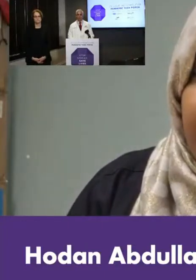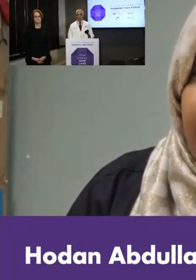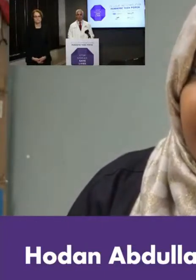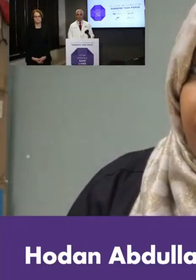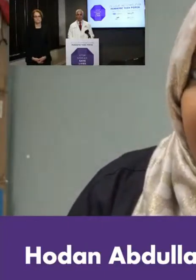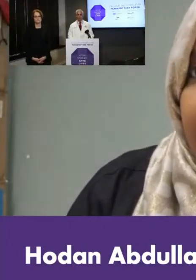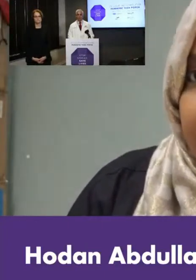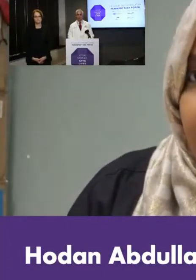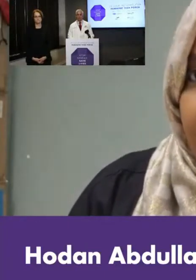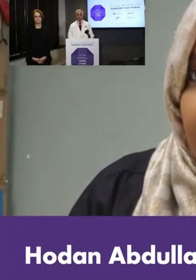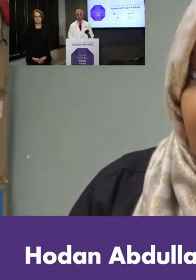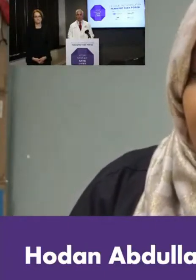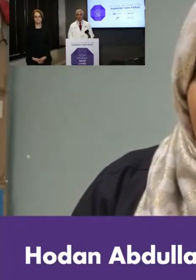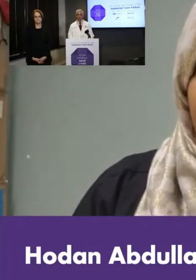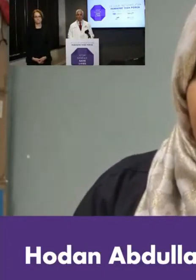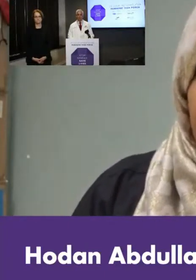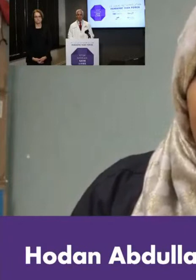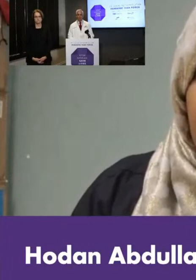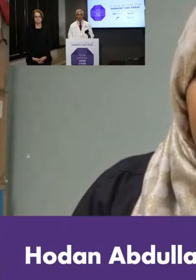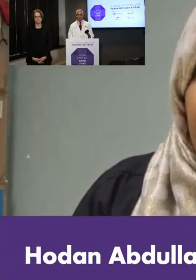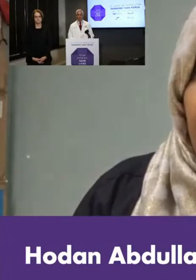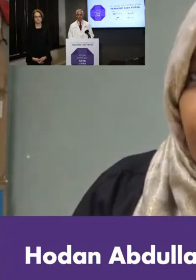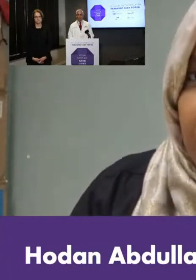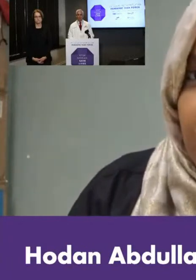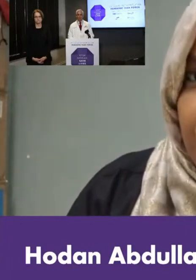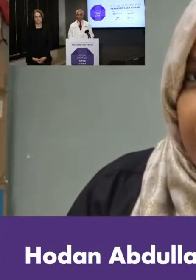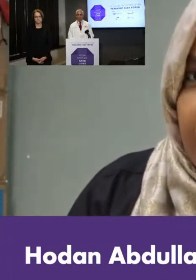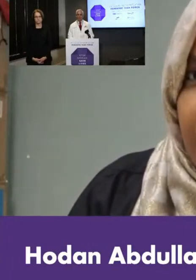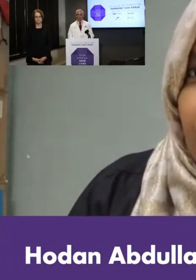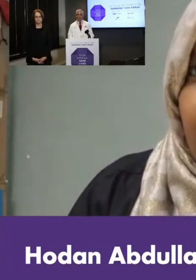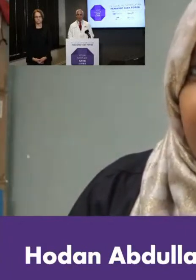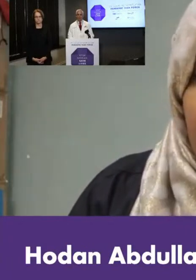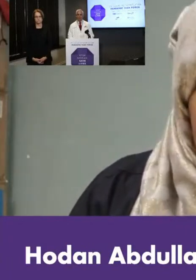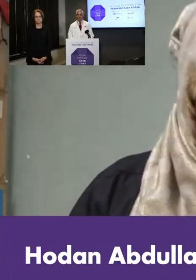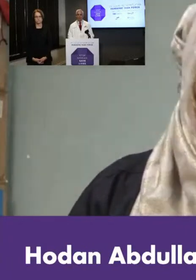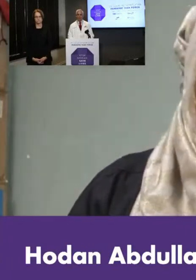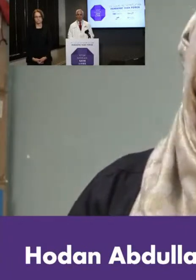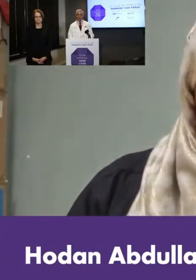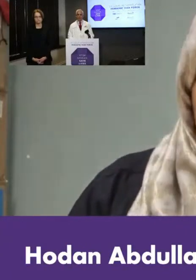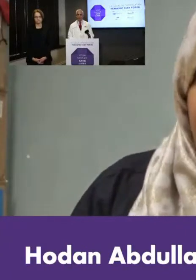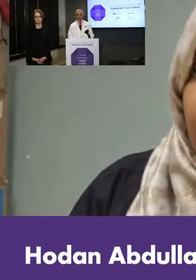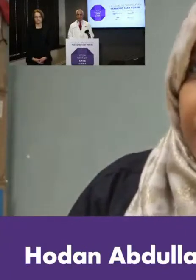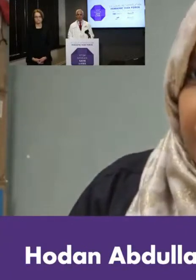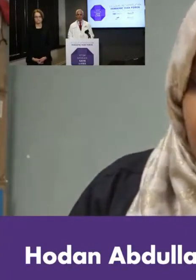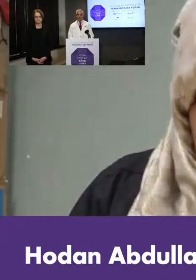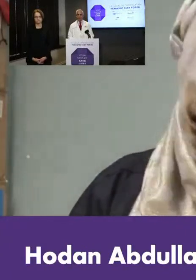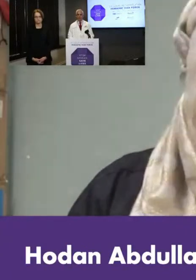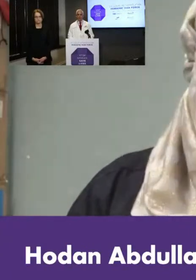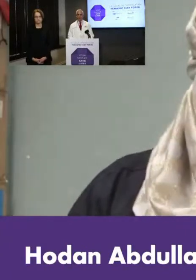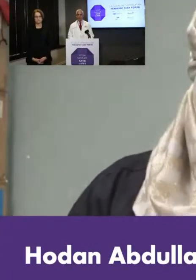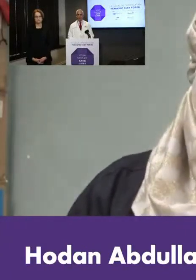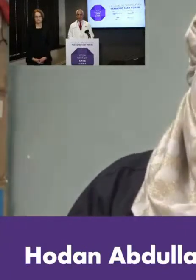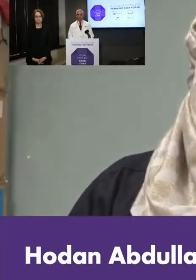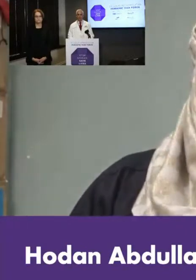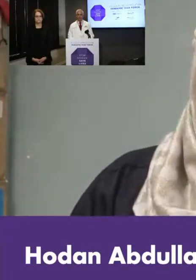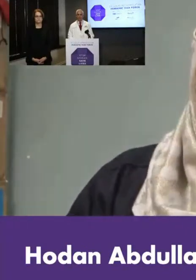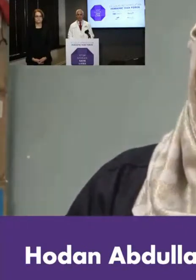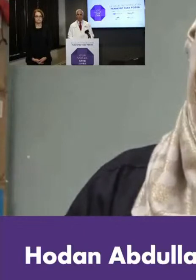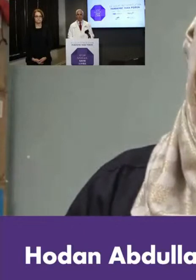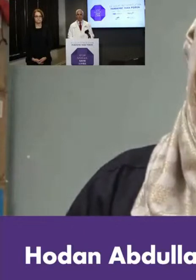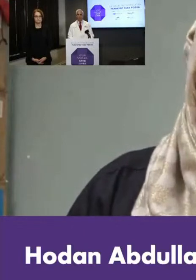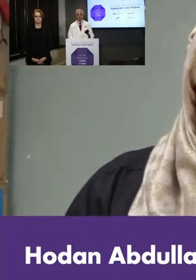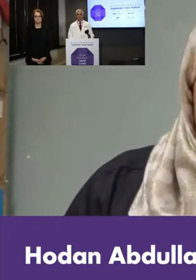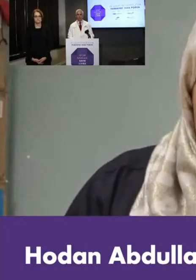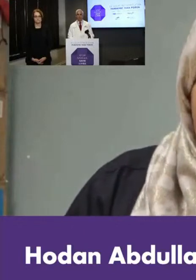recovery would be like if they had COVID. So you have to treat others the way you want to be treated and the way that you want your loved ones to be treated. And getting